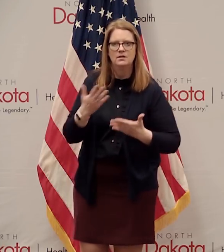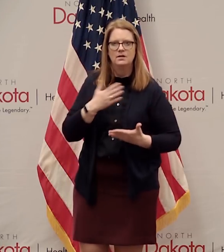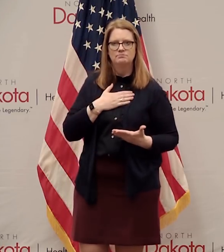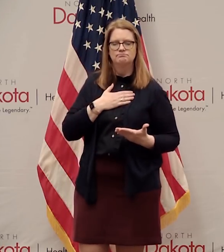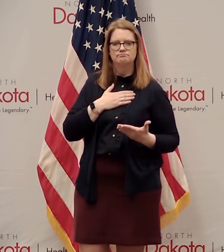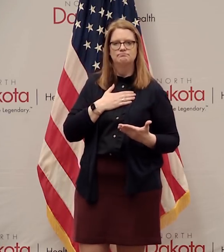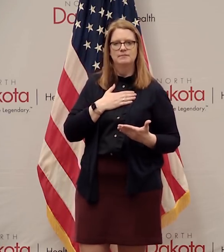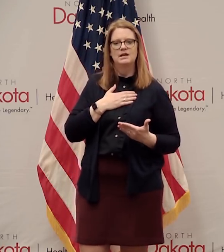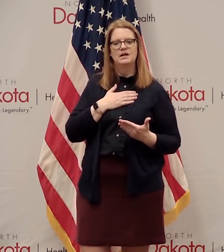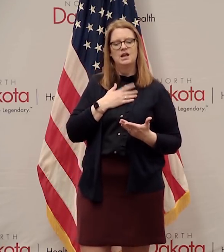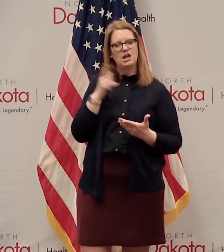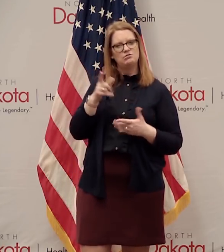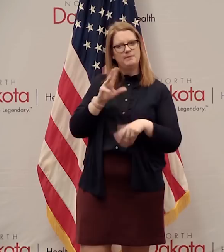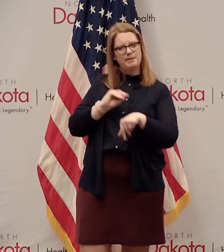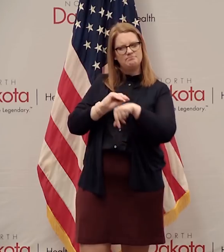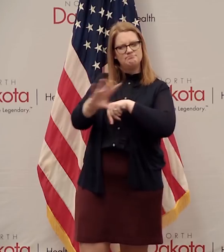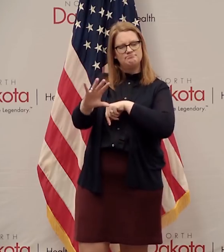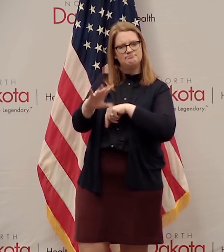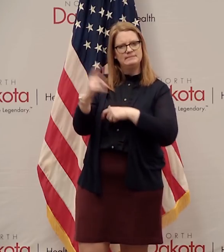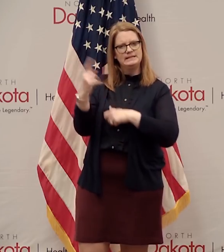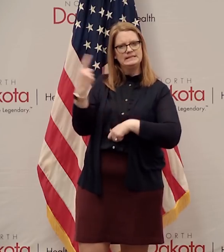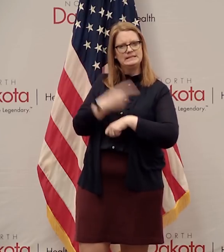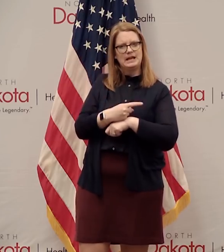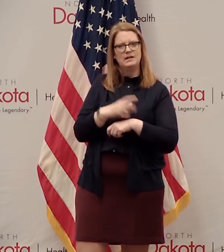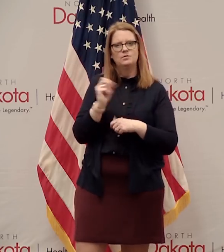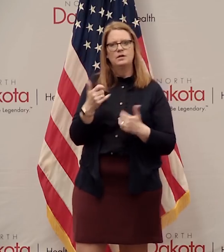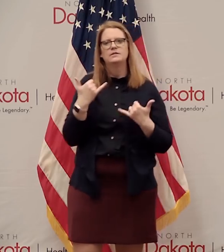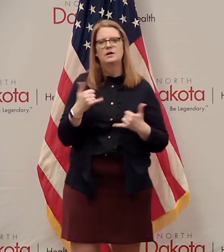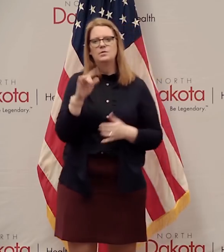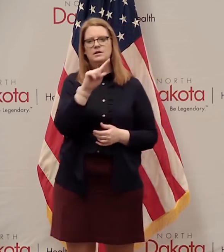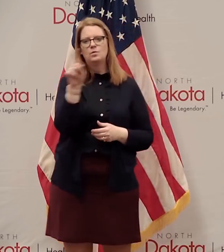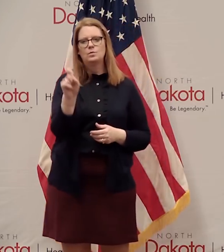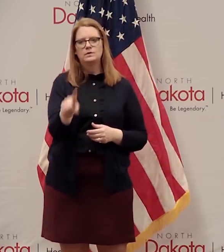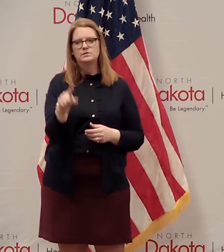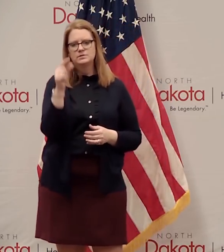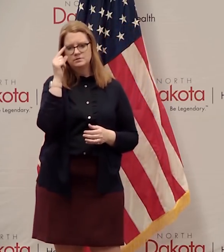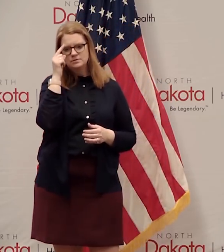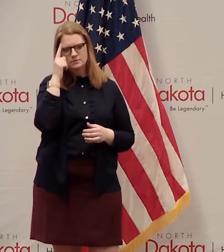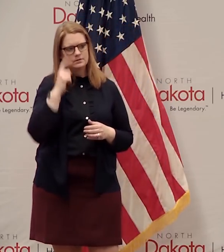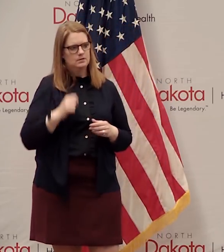be the bright spot in their day. With that, we'll stand for questions.